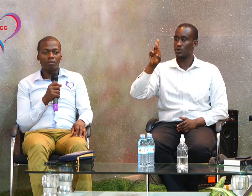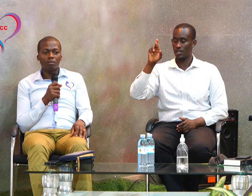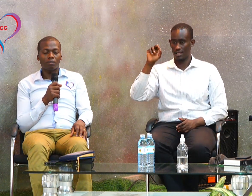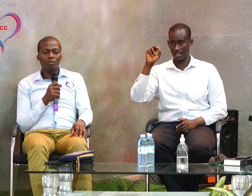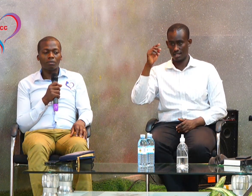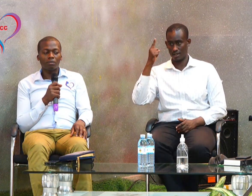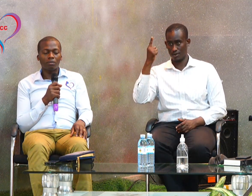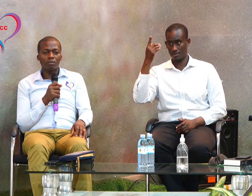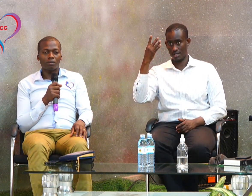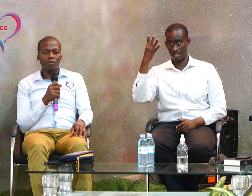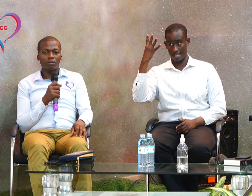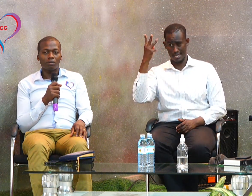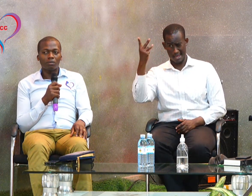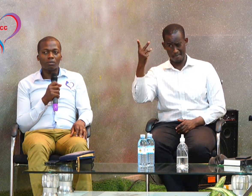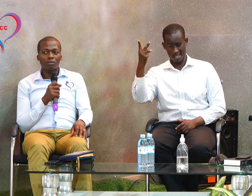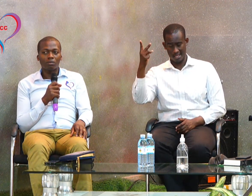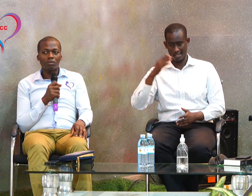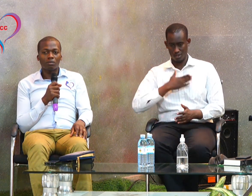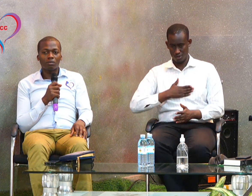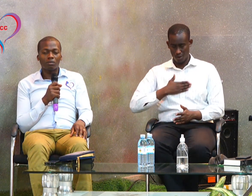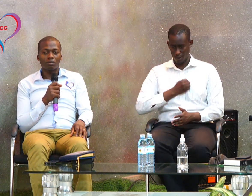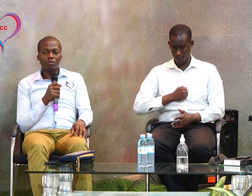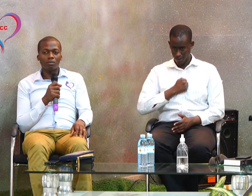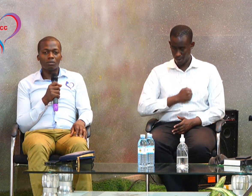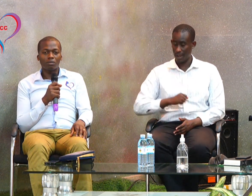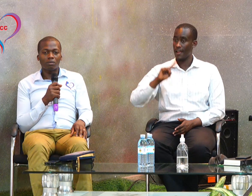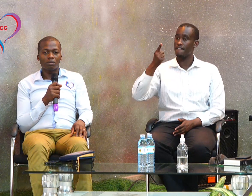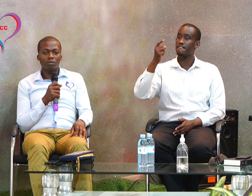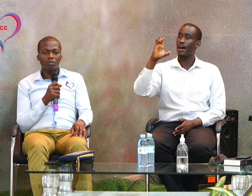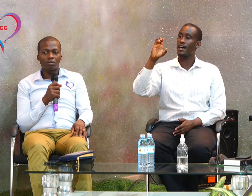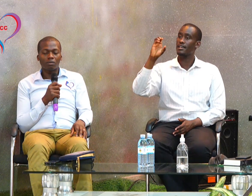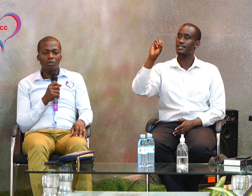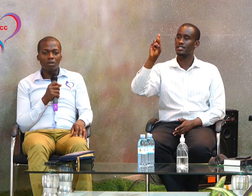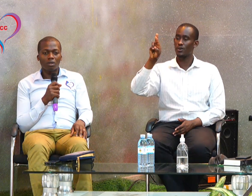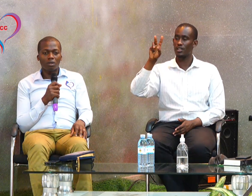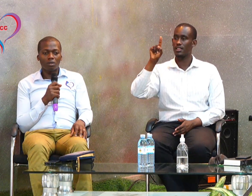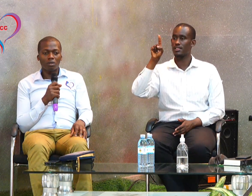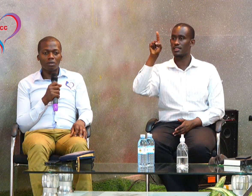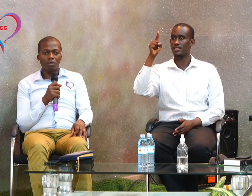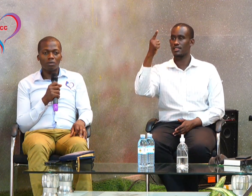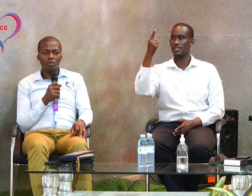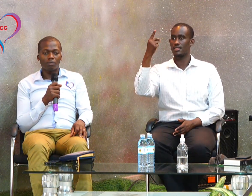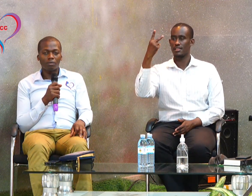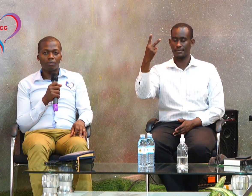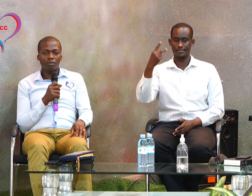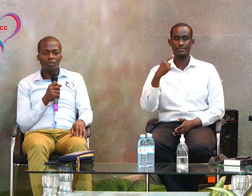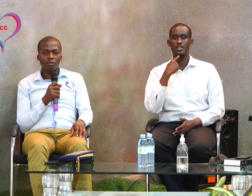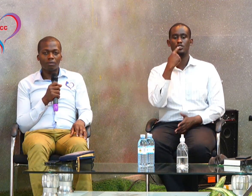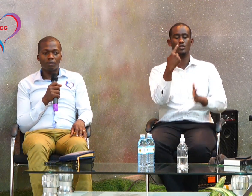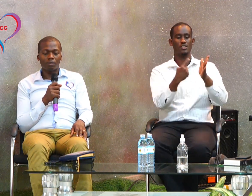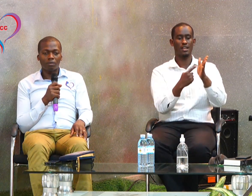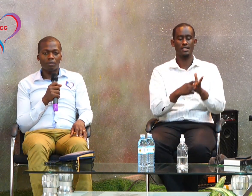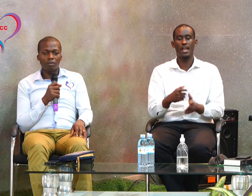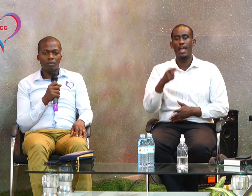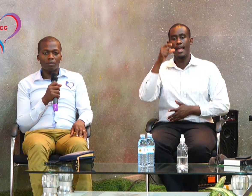mesa ensonga yokubanti, tulimobili kwa Kristo, ilane bagama anti fena tetufana gana, eliso, terifana gana bigere,